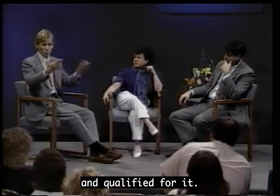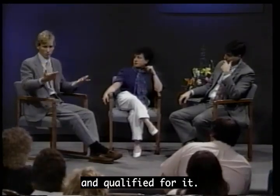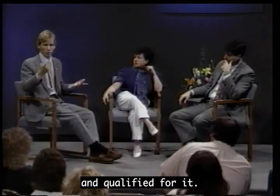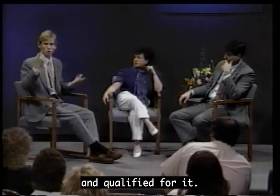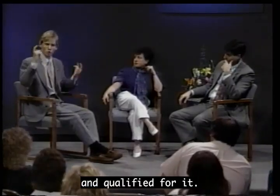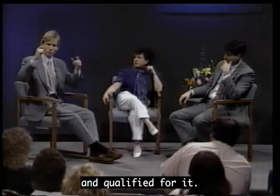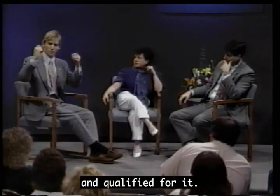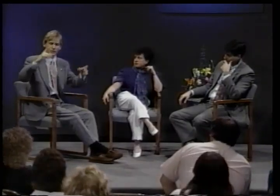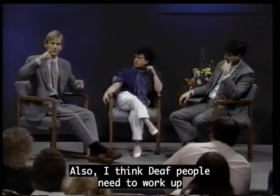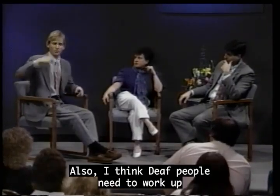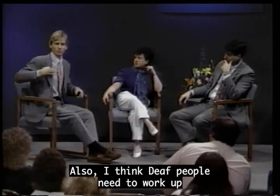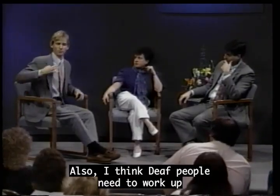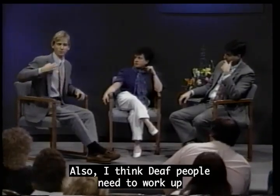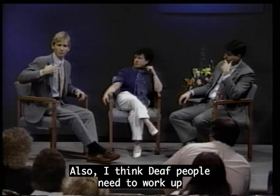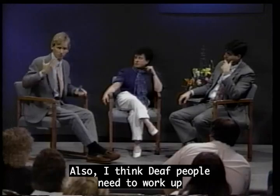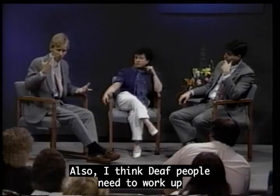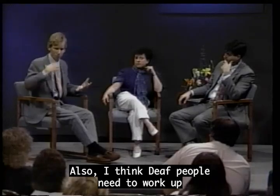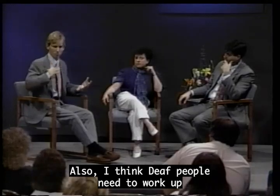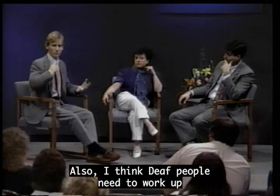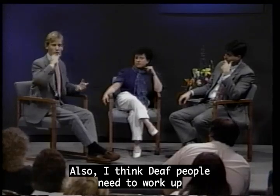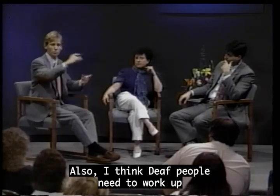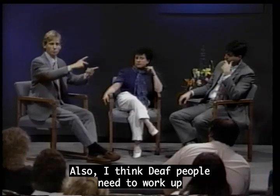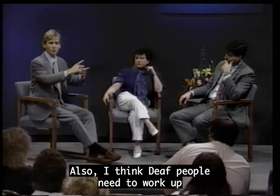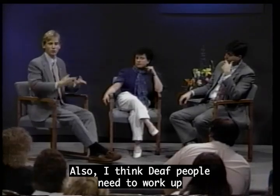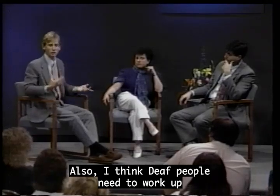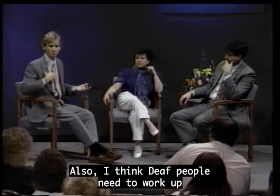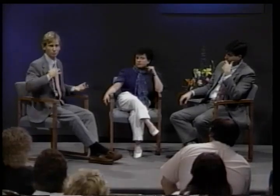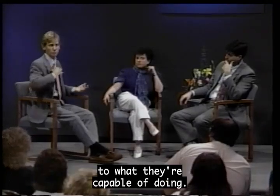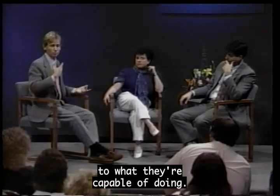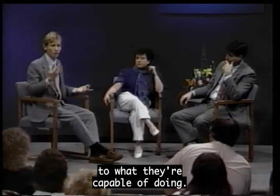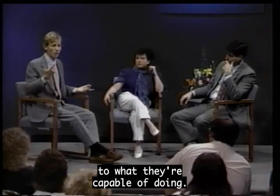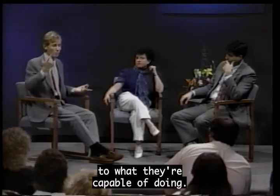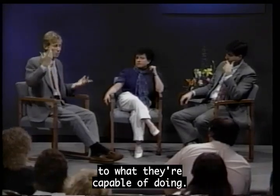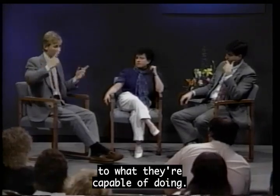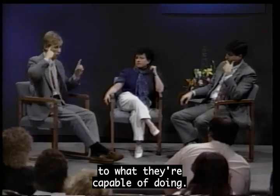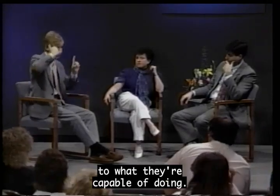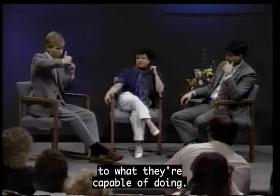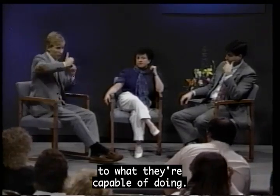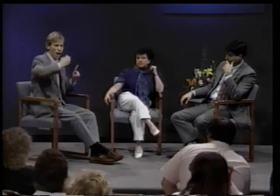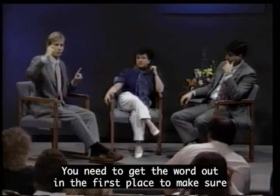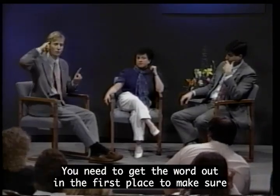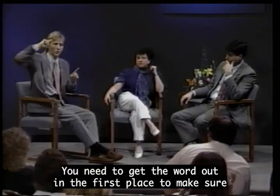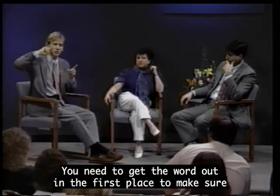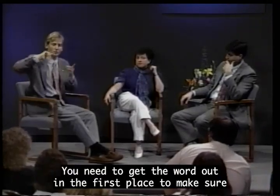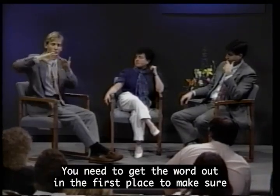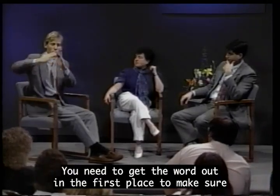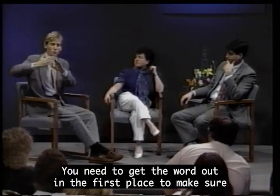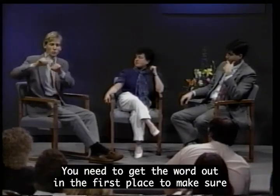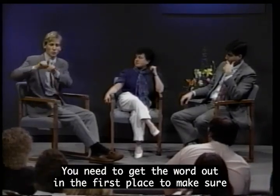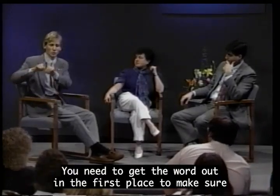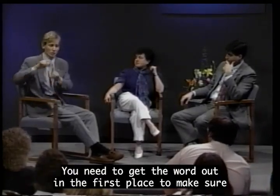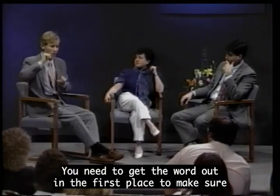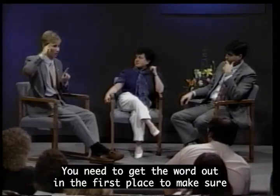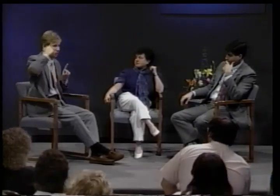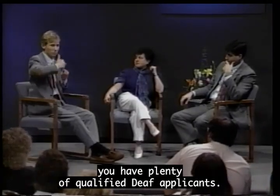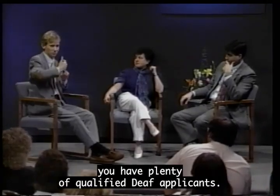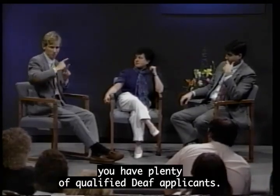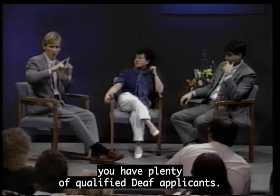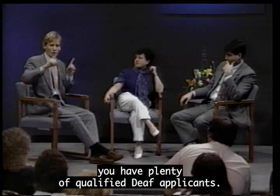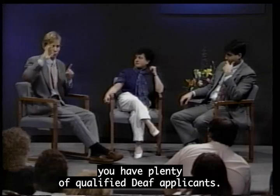to work up to what they're capable of doing. You need to get the word out in the first place to make sure you have plenty of qualified deaf applicants. It's up to the